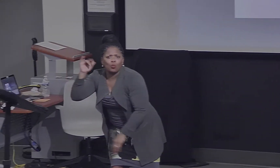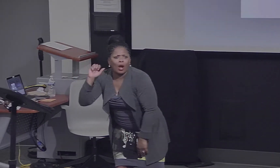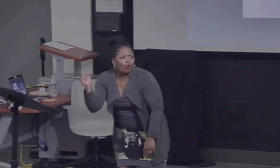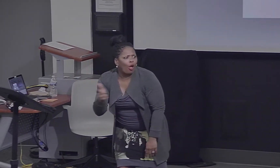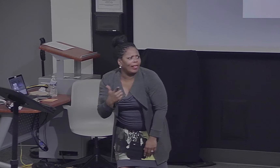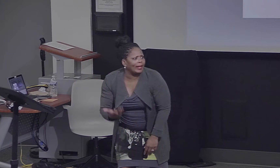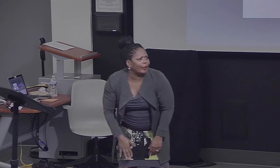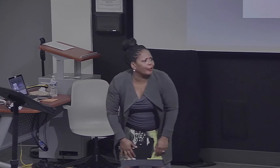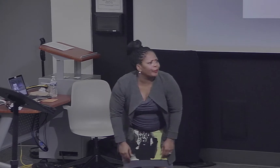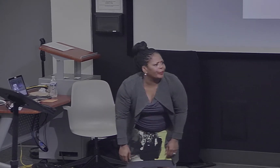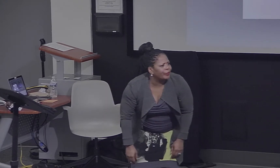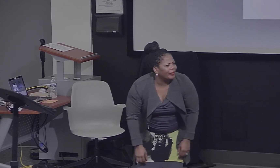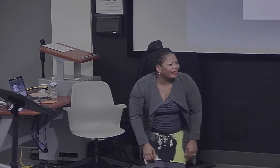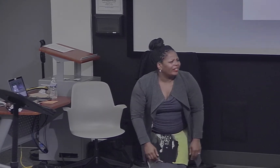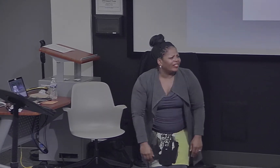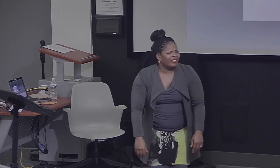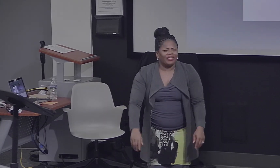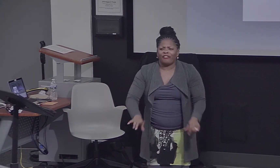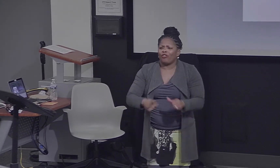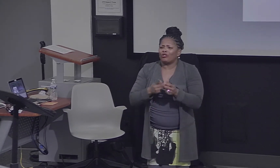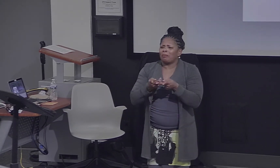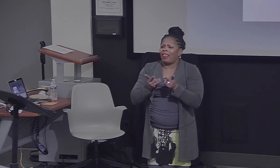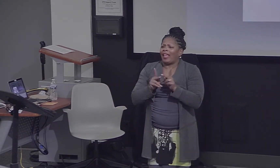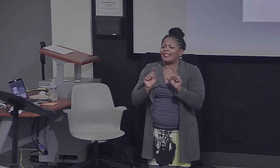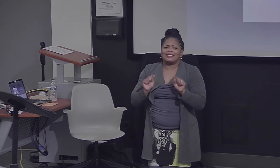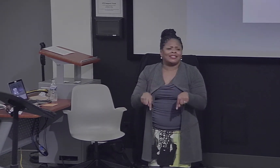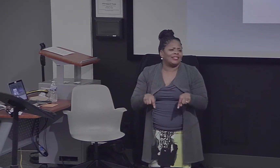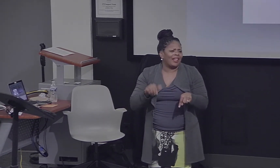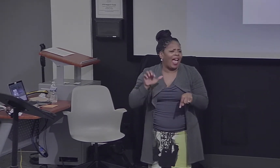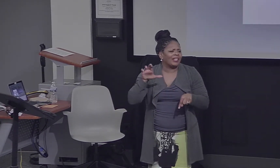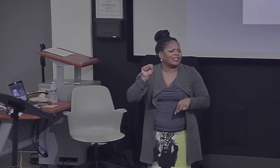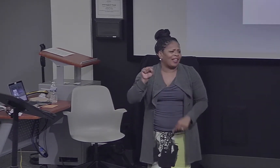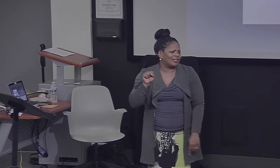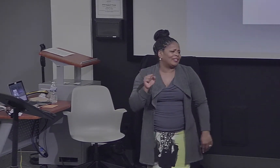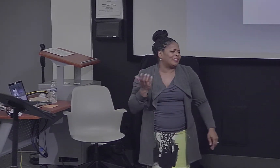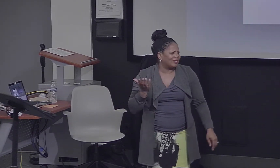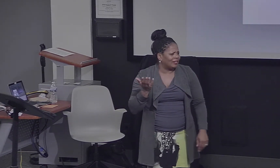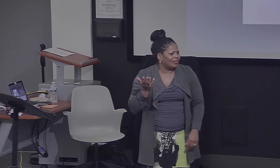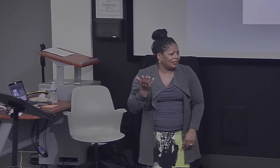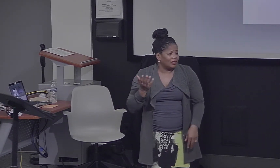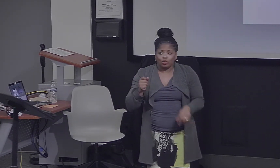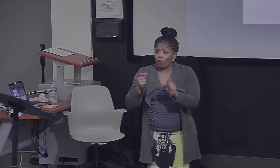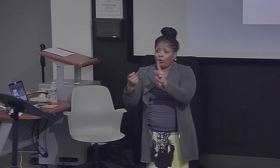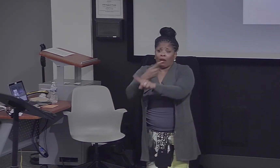We often go about our daily lives and our activities that don't lead to